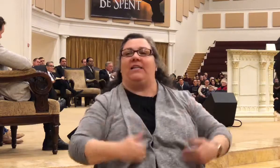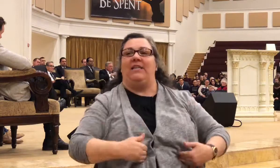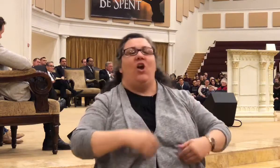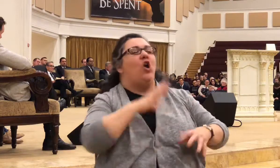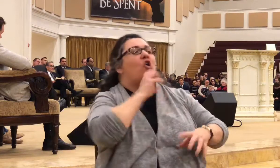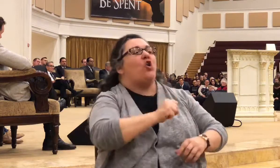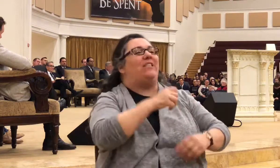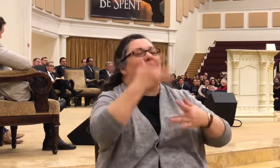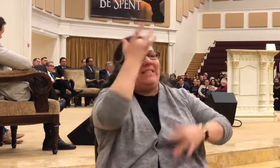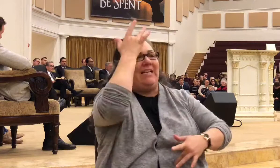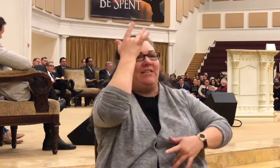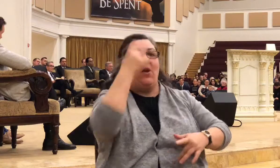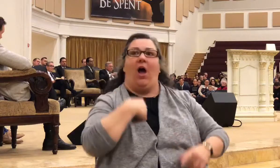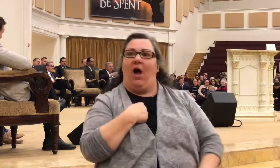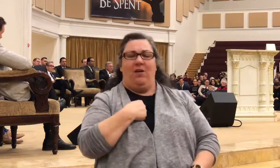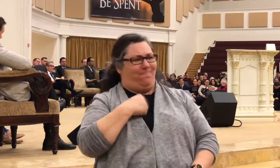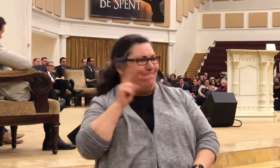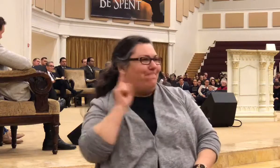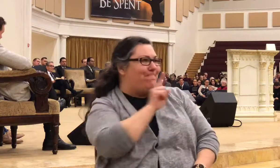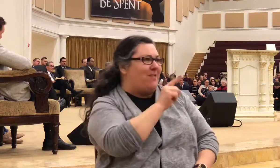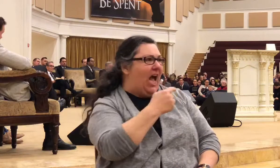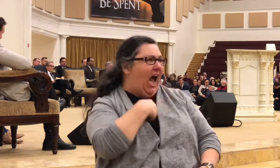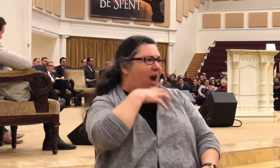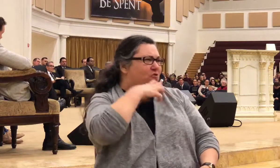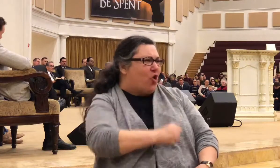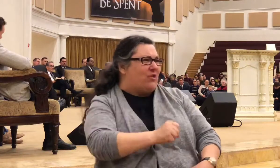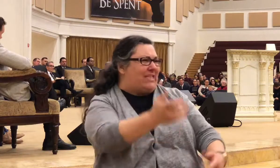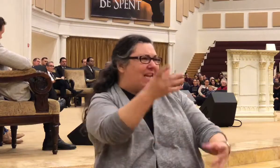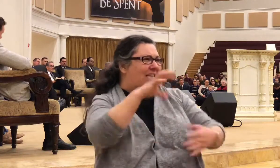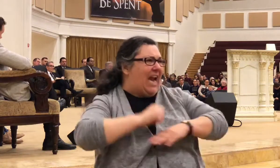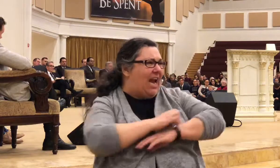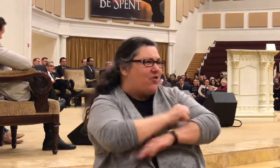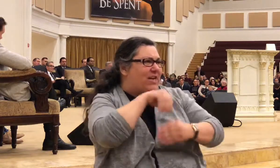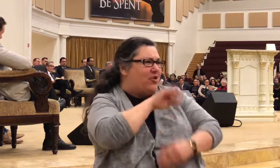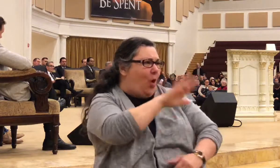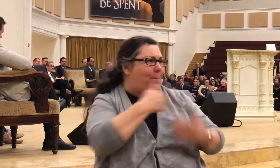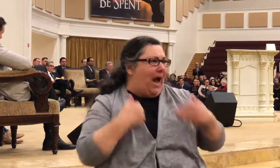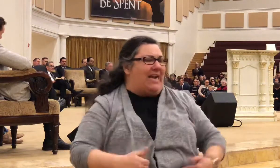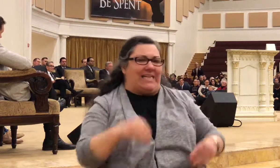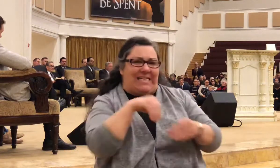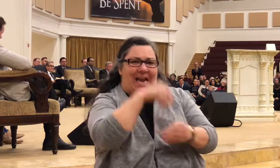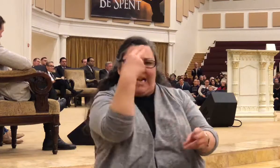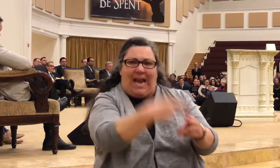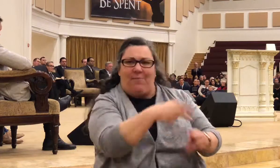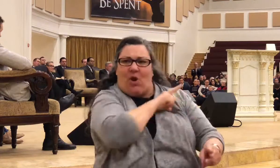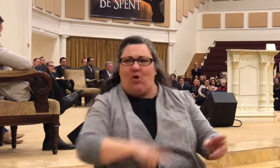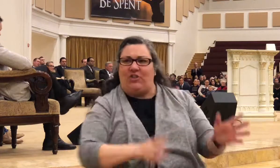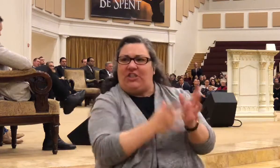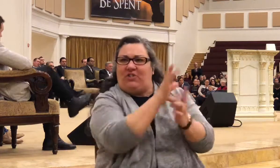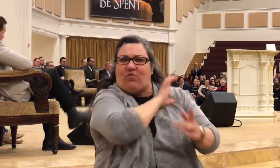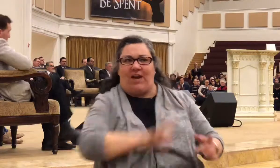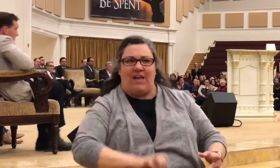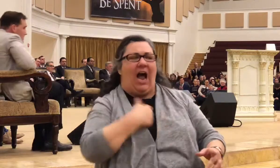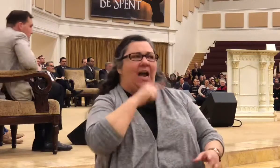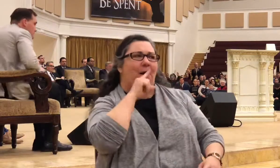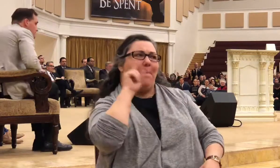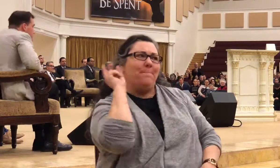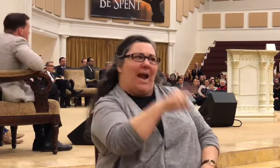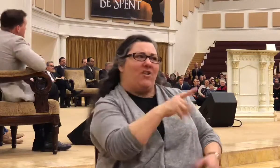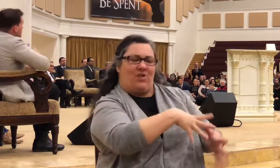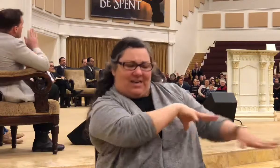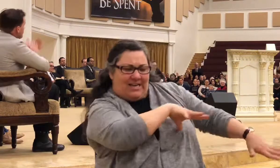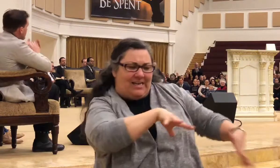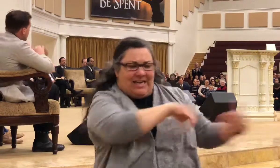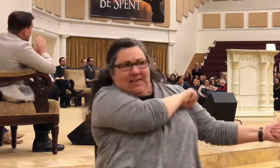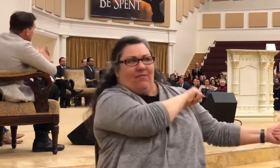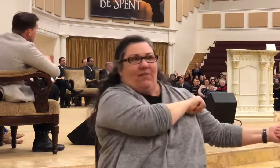and I looked at him, and I said, I curse the cancer in your body in the name of the Lord Jesus Christ. And I command it to go.